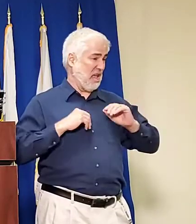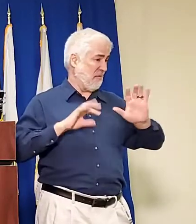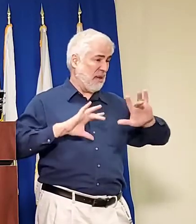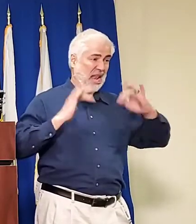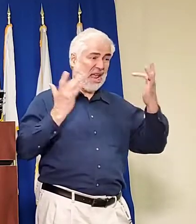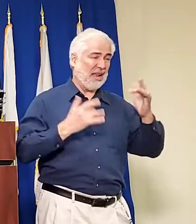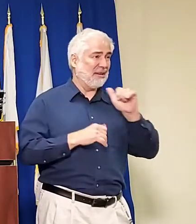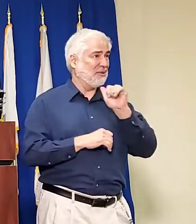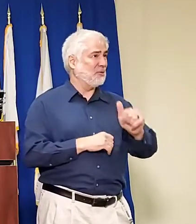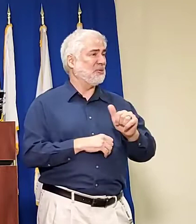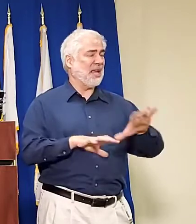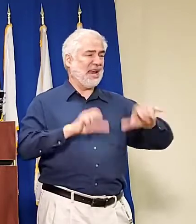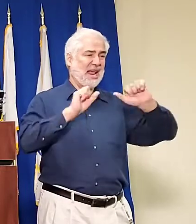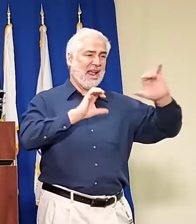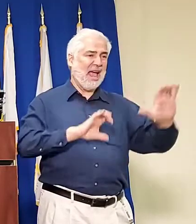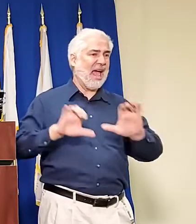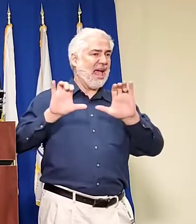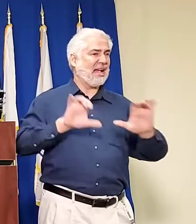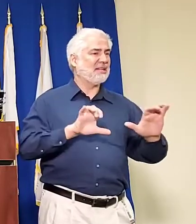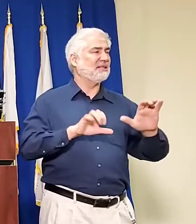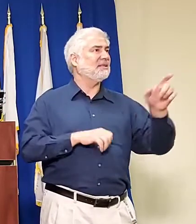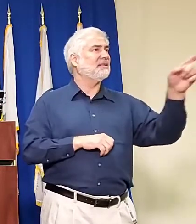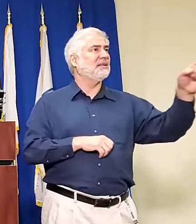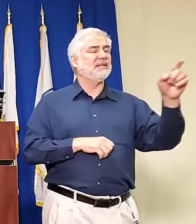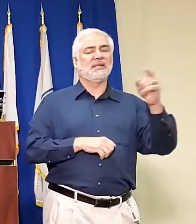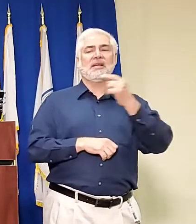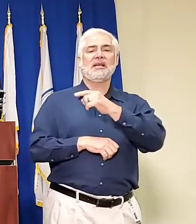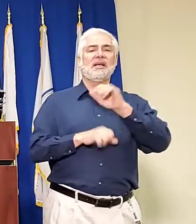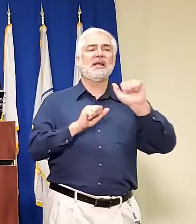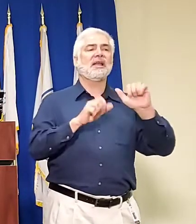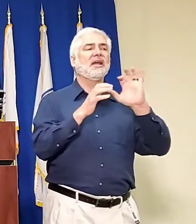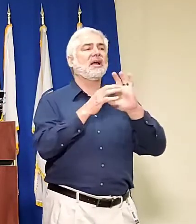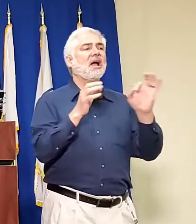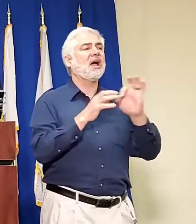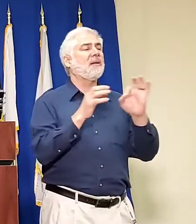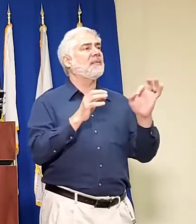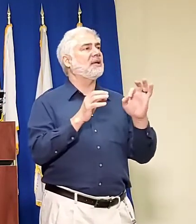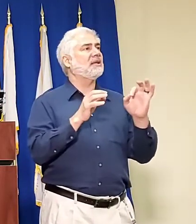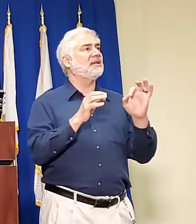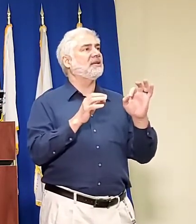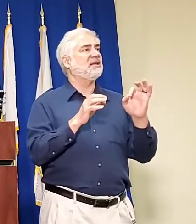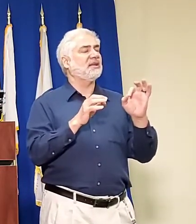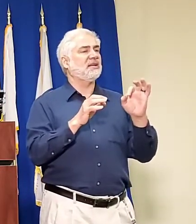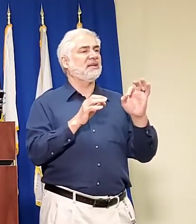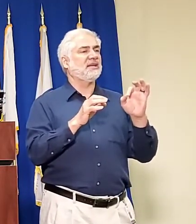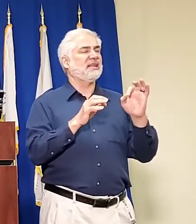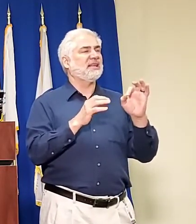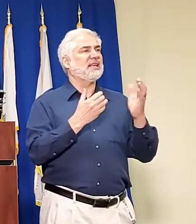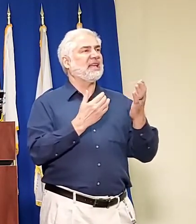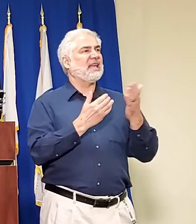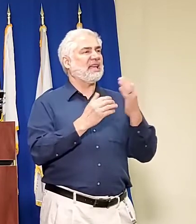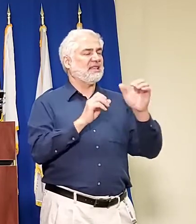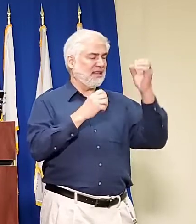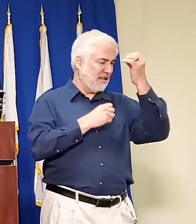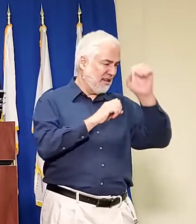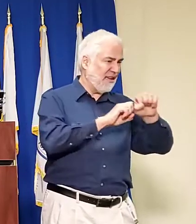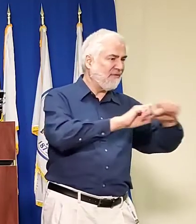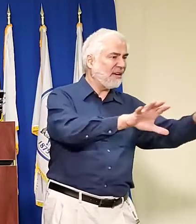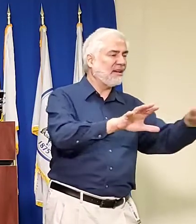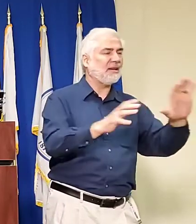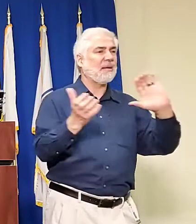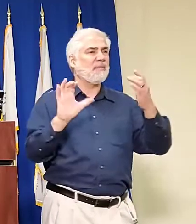appropriate action. Dr. Oswalter, can you comment on the infectiousness like compared to